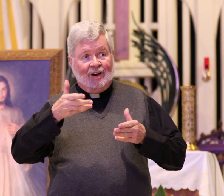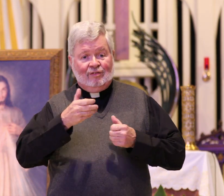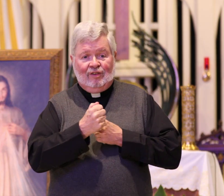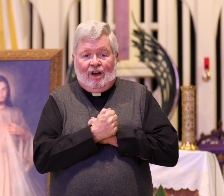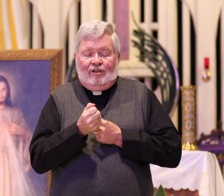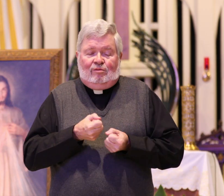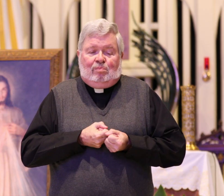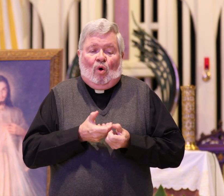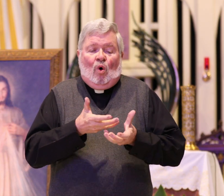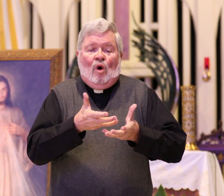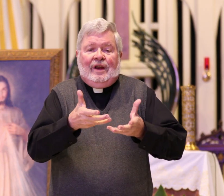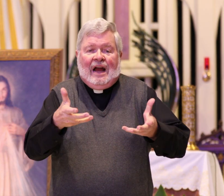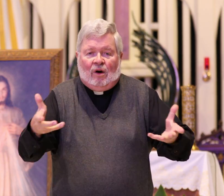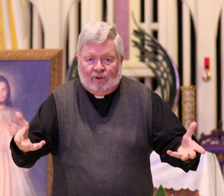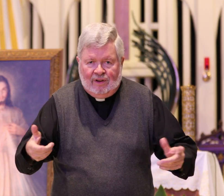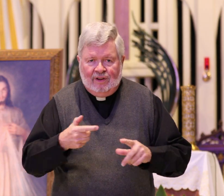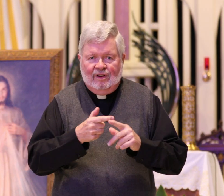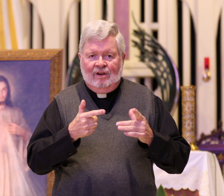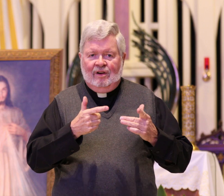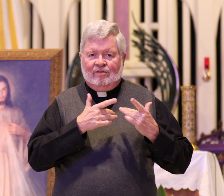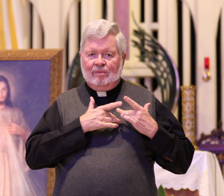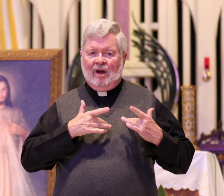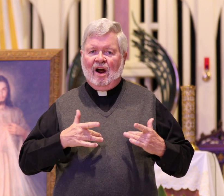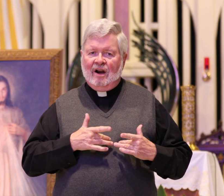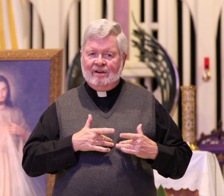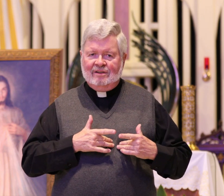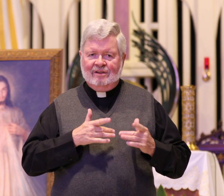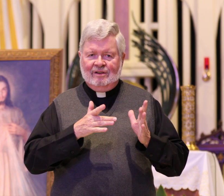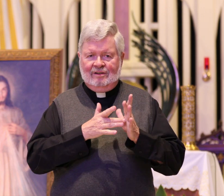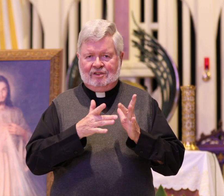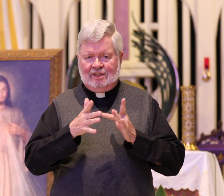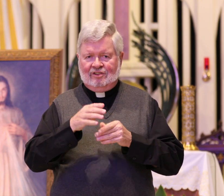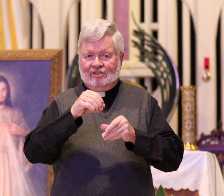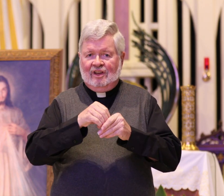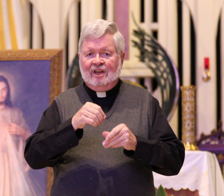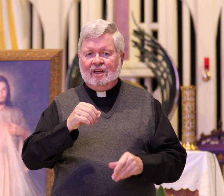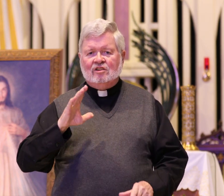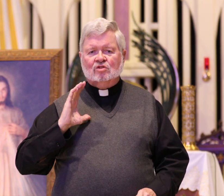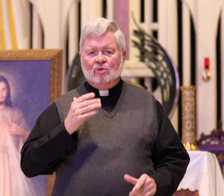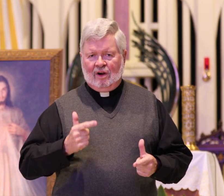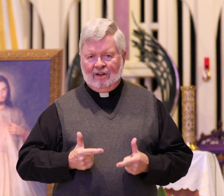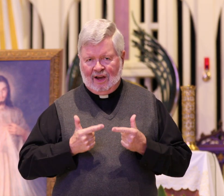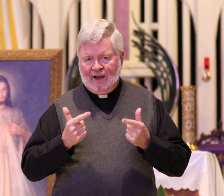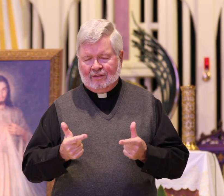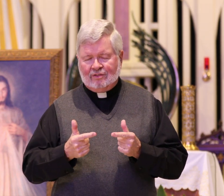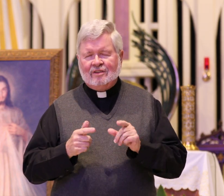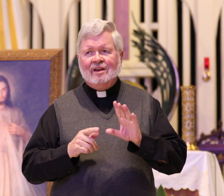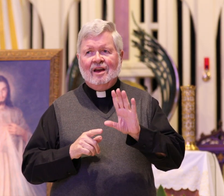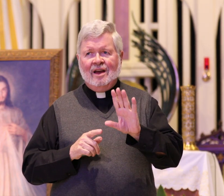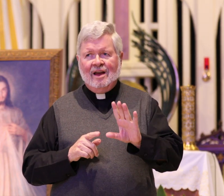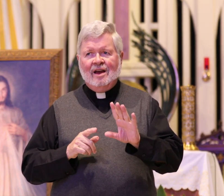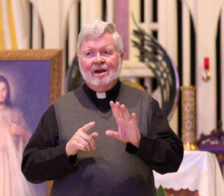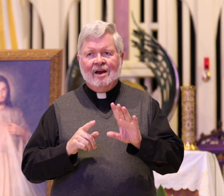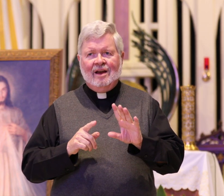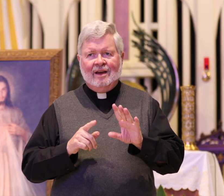of love pouring out from the heart of Jesus into our lives.